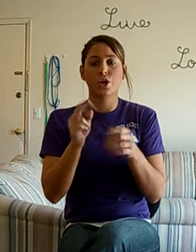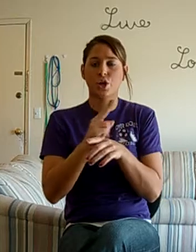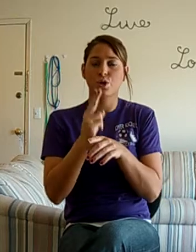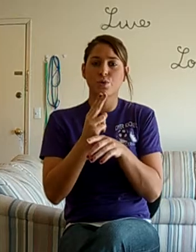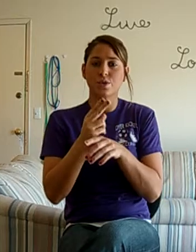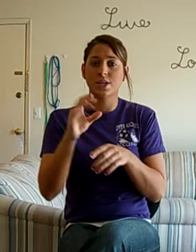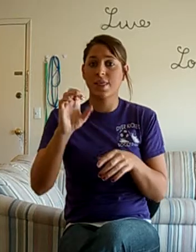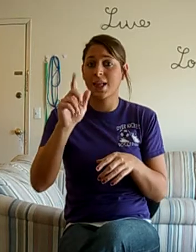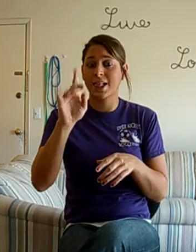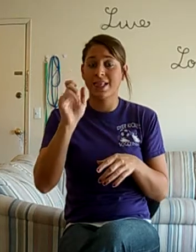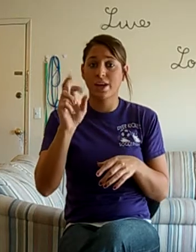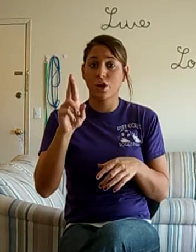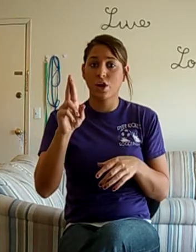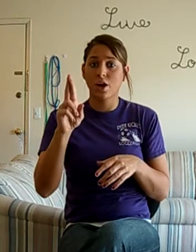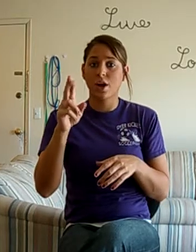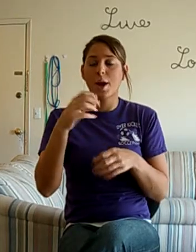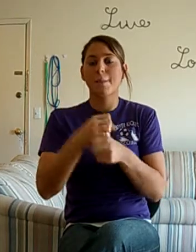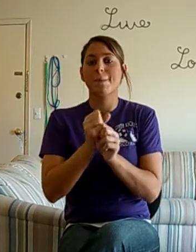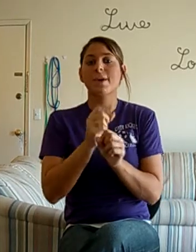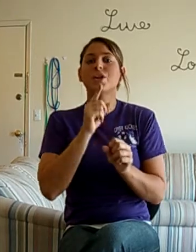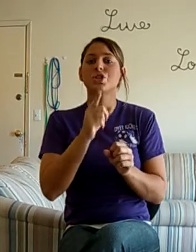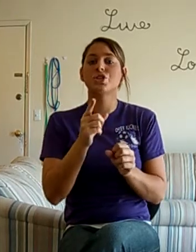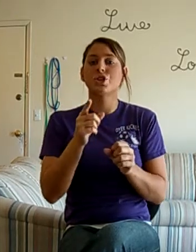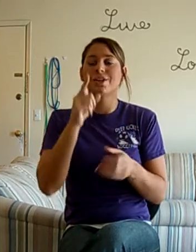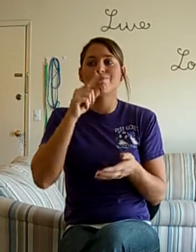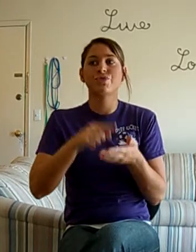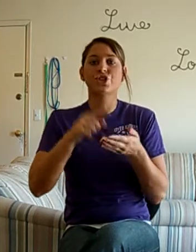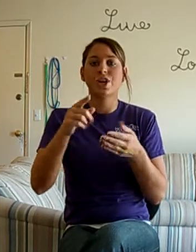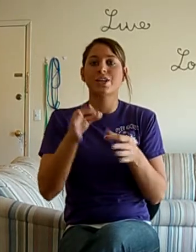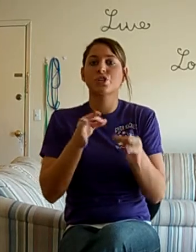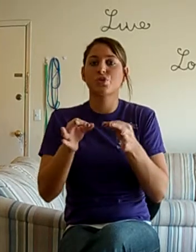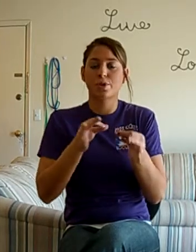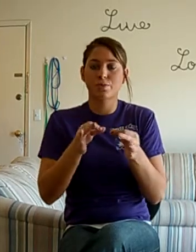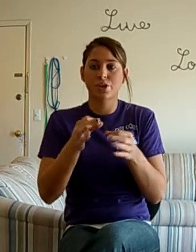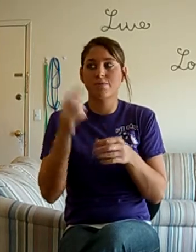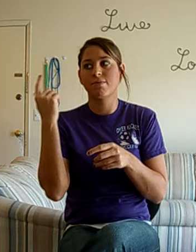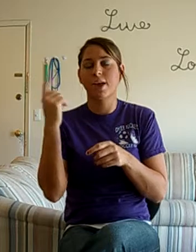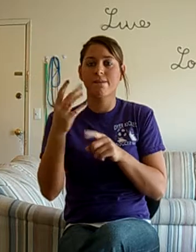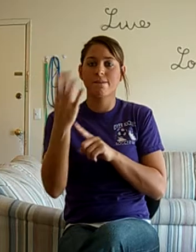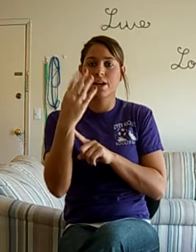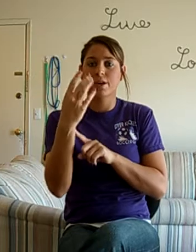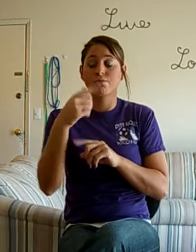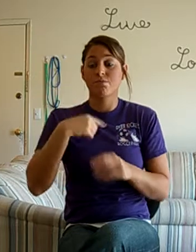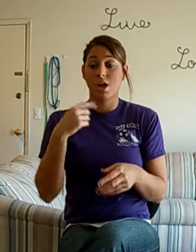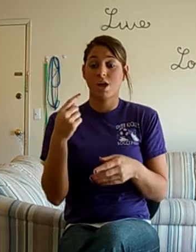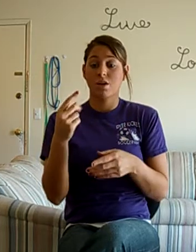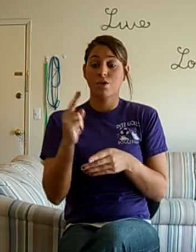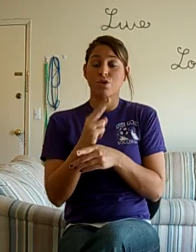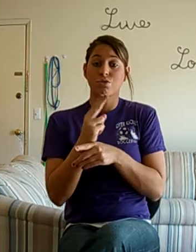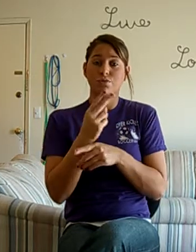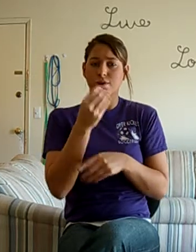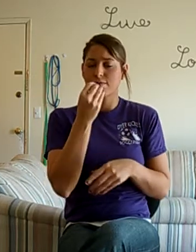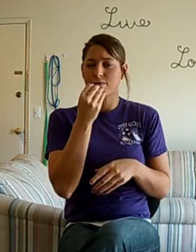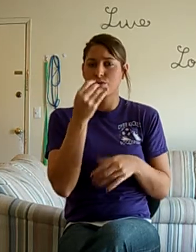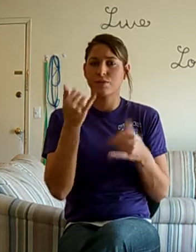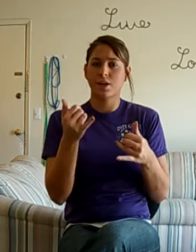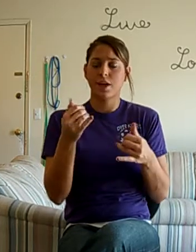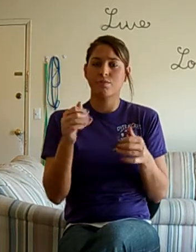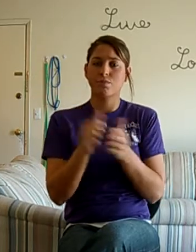make sure that you check the description for the clicker video. I'm actually going to use food today with the clicker. You know, I normally use